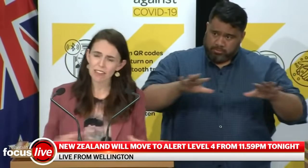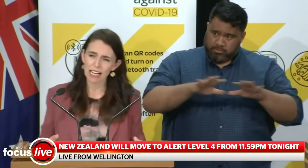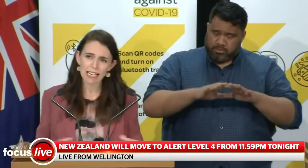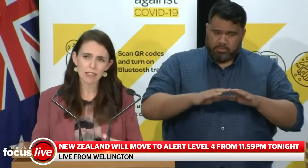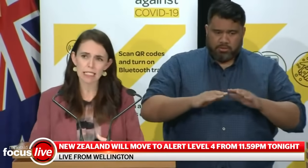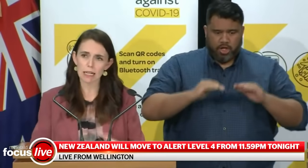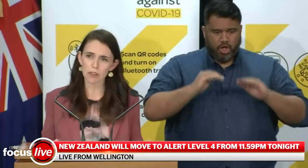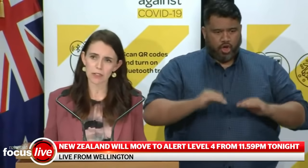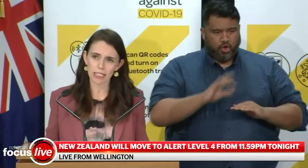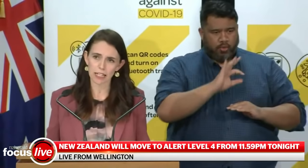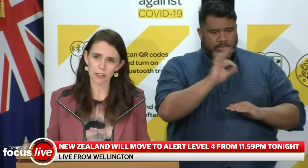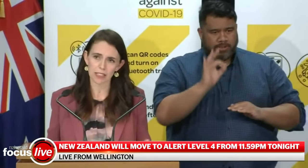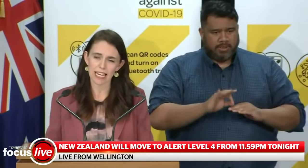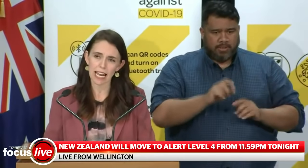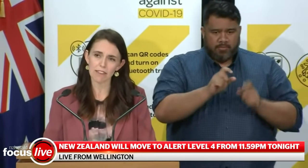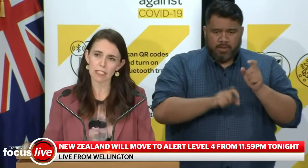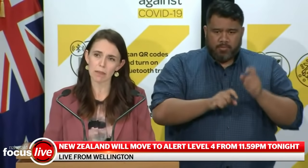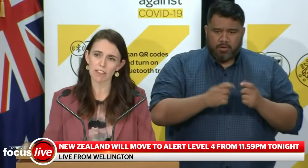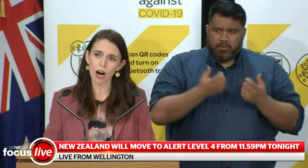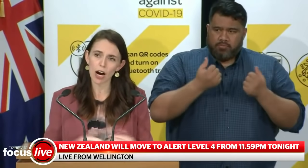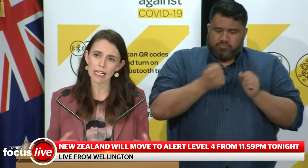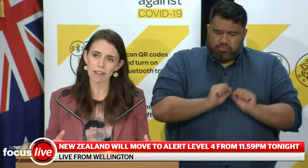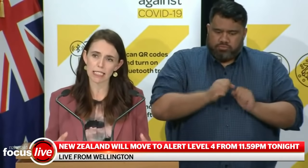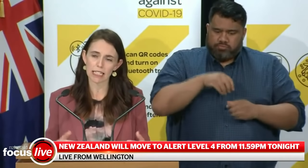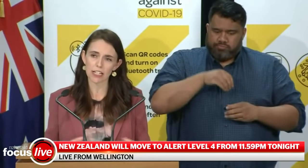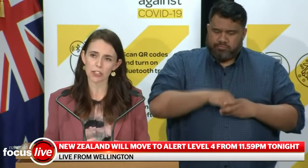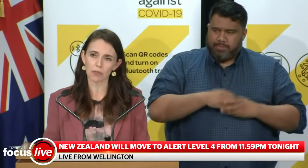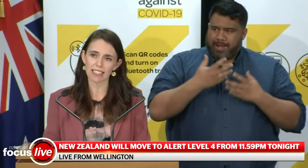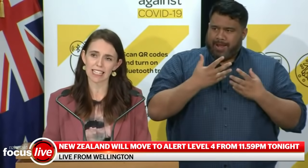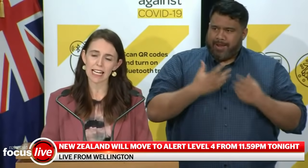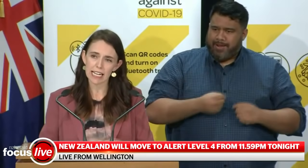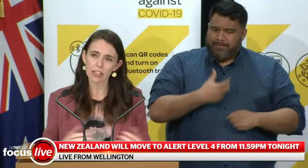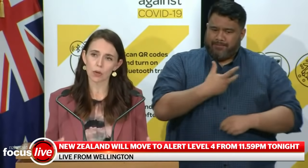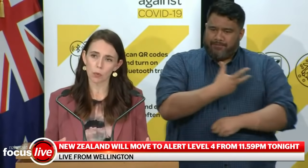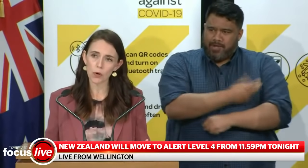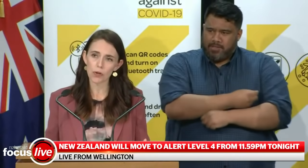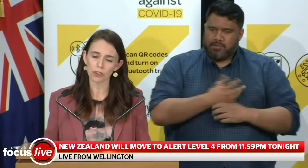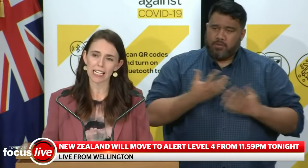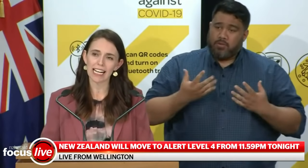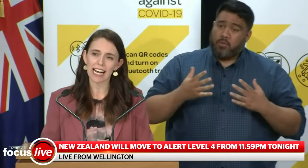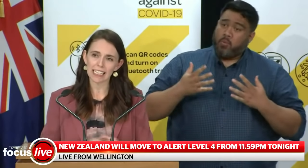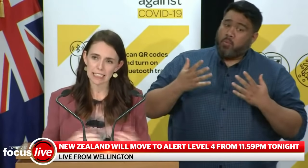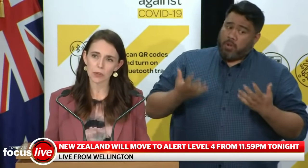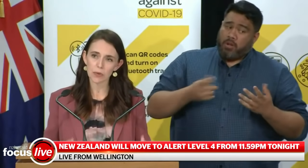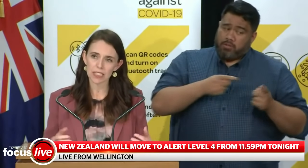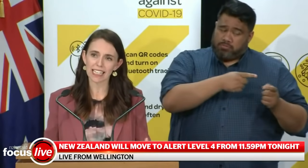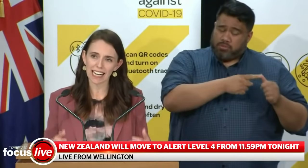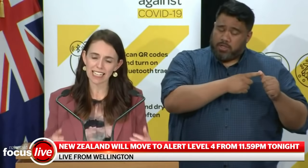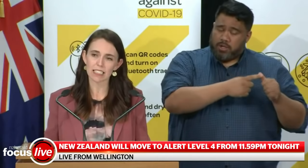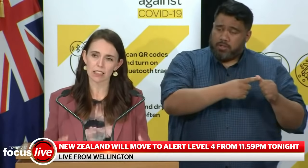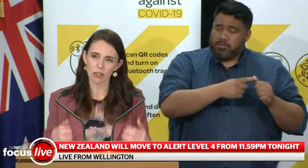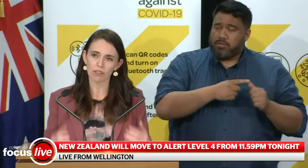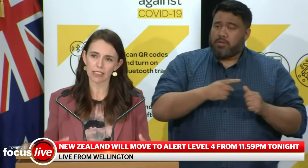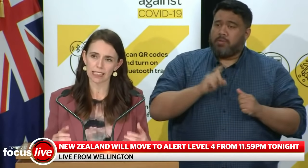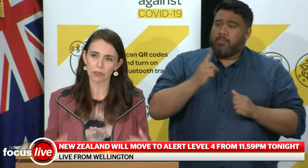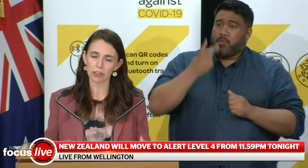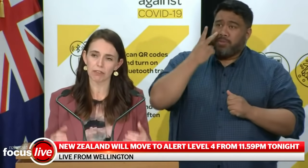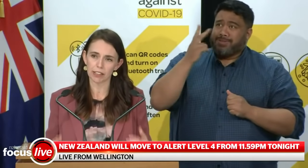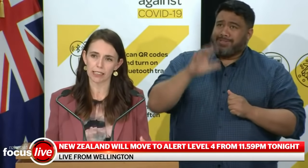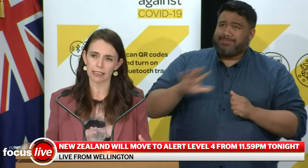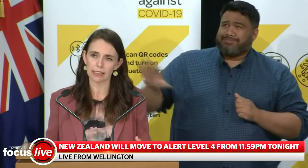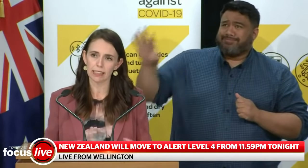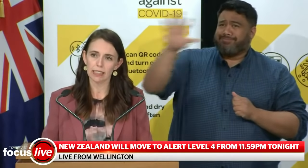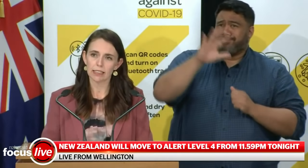see, even some of those countries that have some of the highest vaccination rates in the world are still seeing cases of the